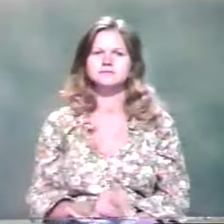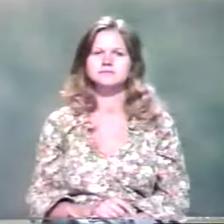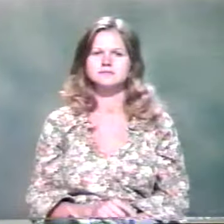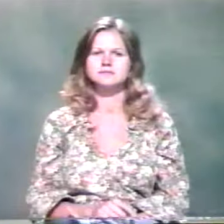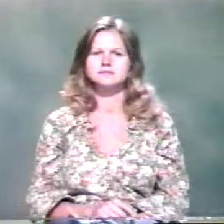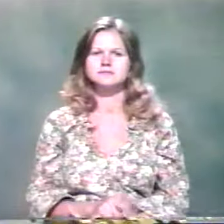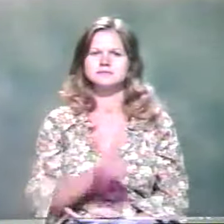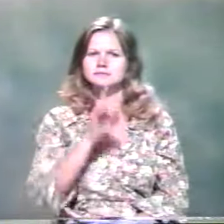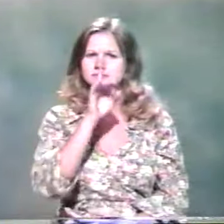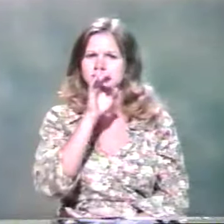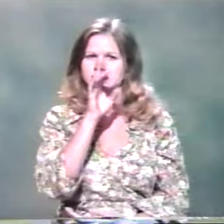Kids.